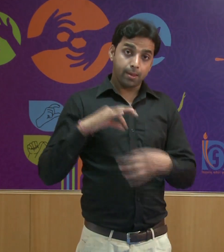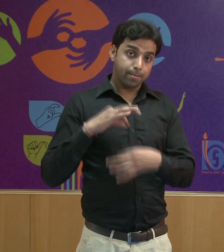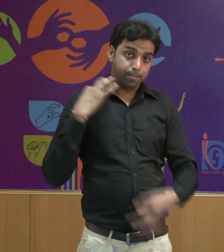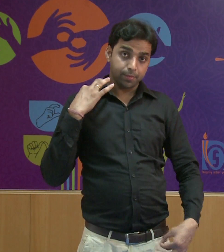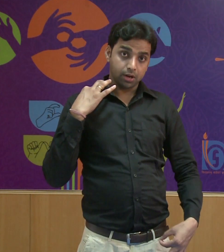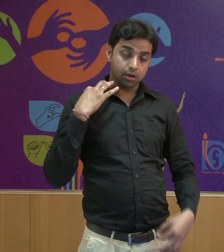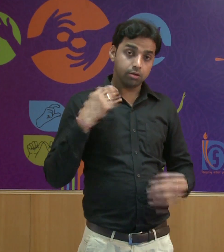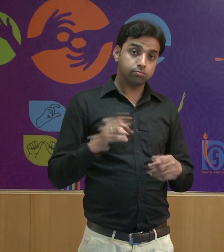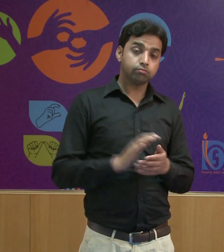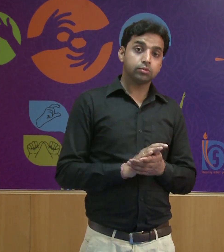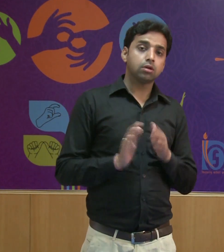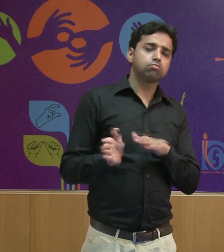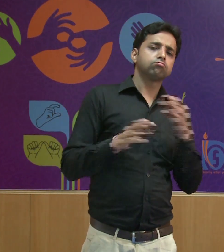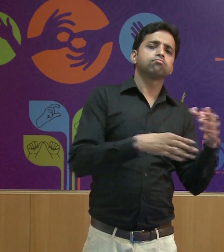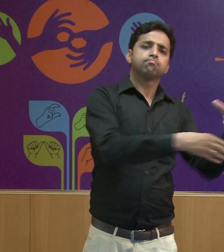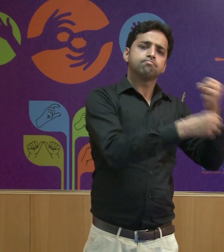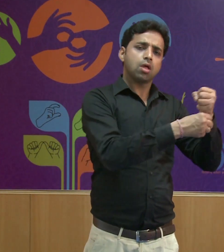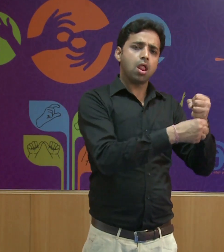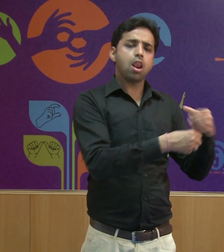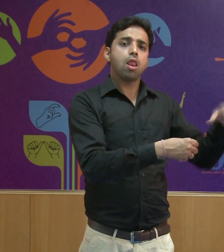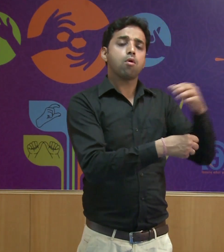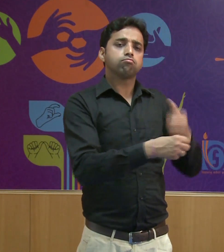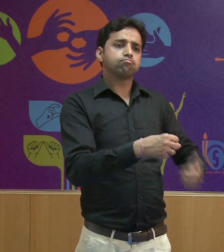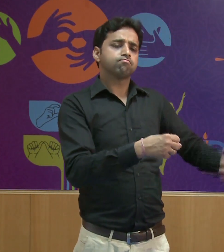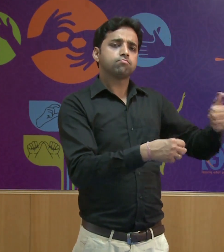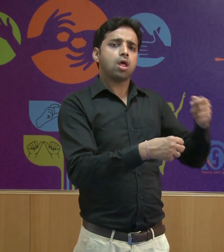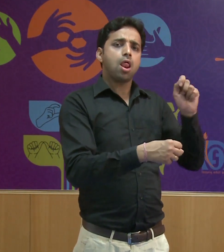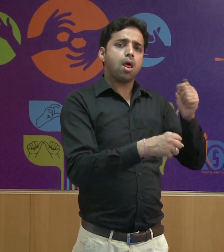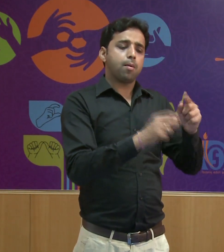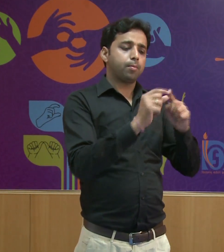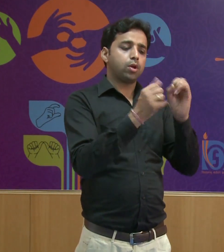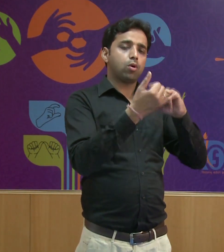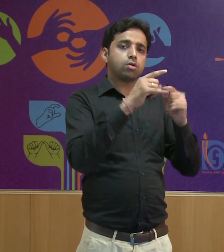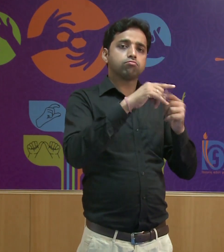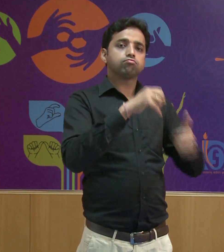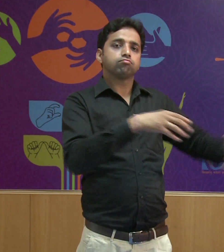held very high posts in the administration.